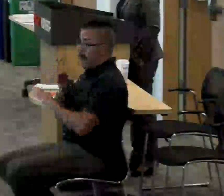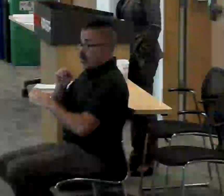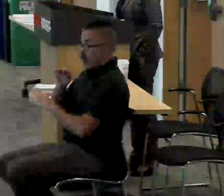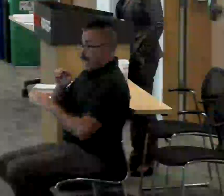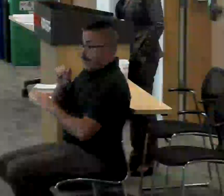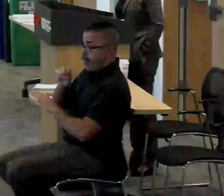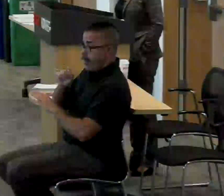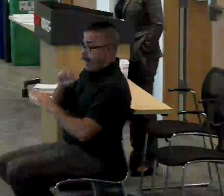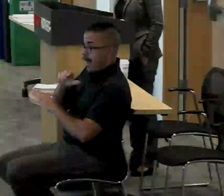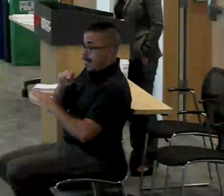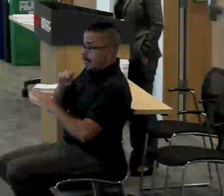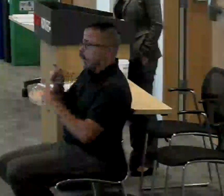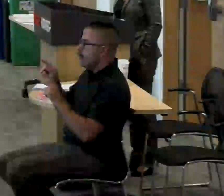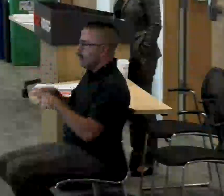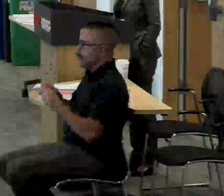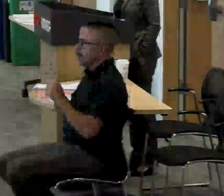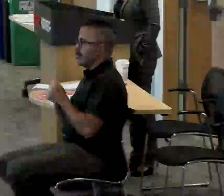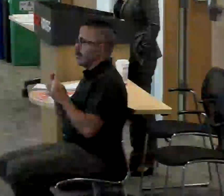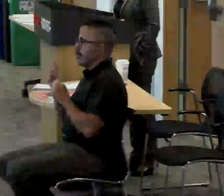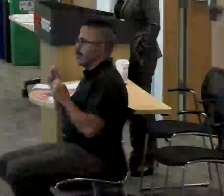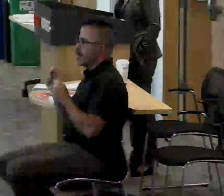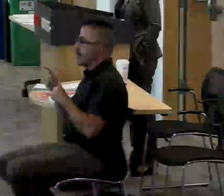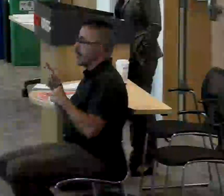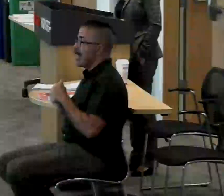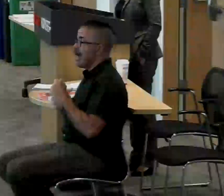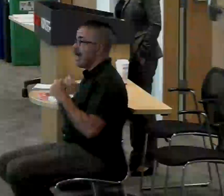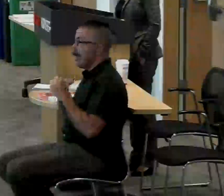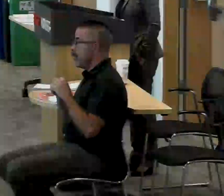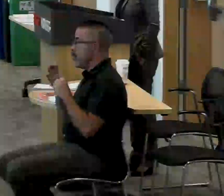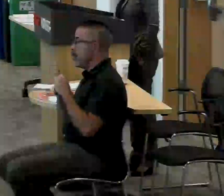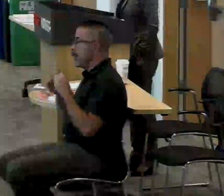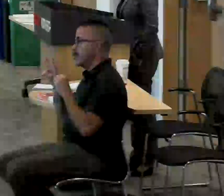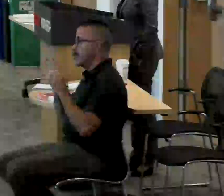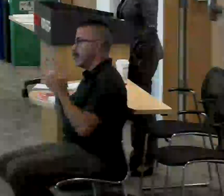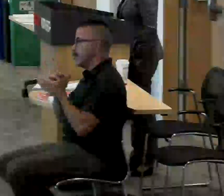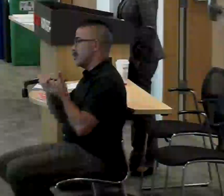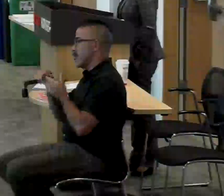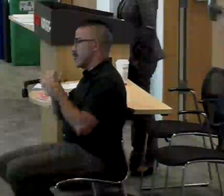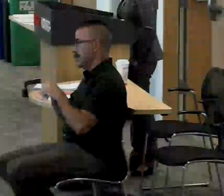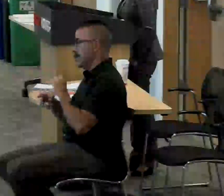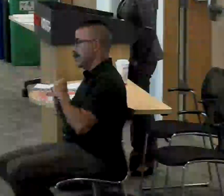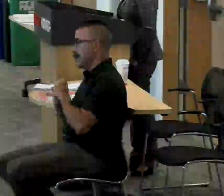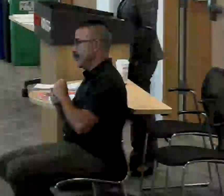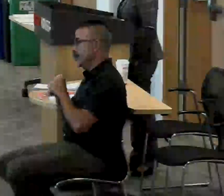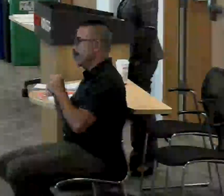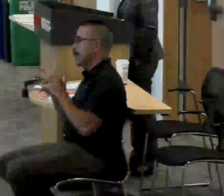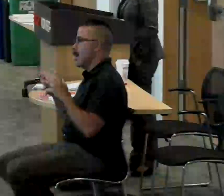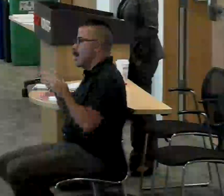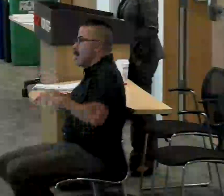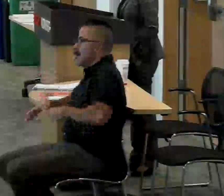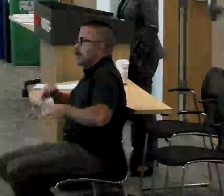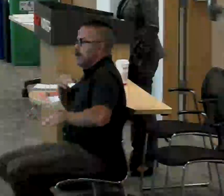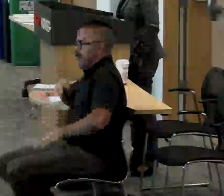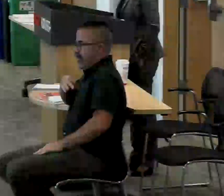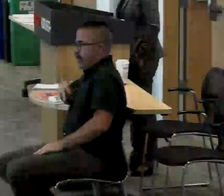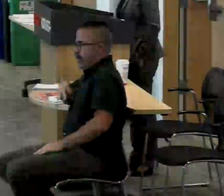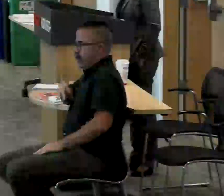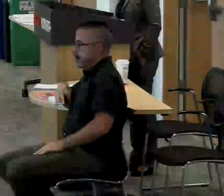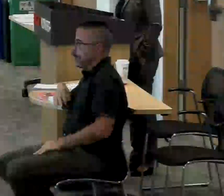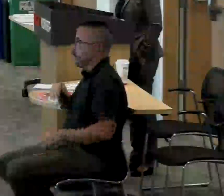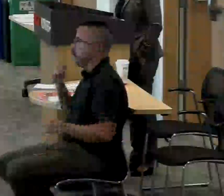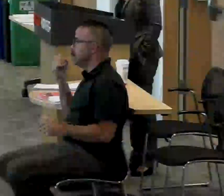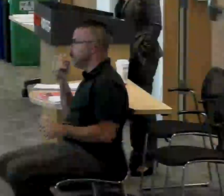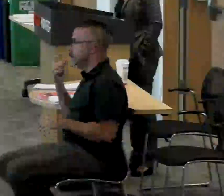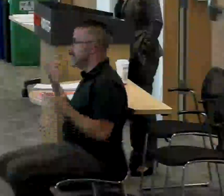a disability was not able to have more than $2,000 in savings without losing SSI benefits. And then here at the state level, there are many